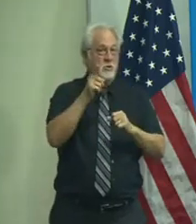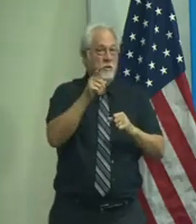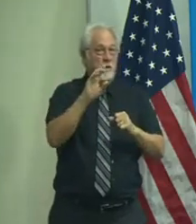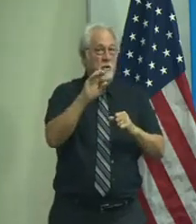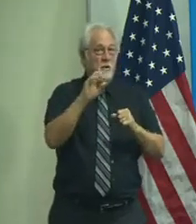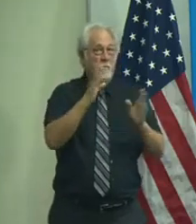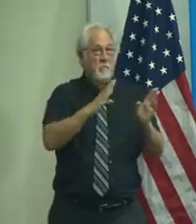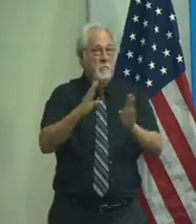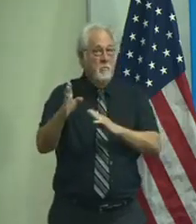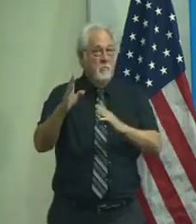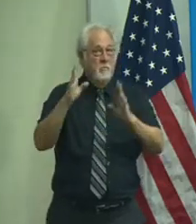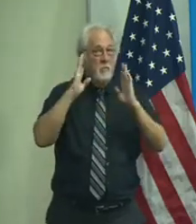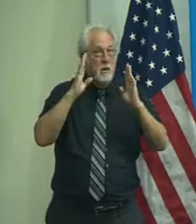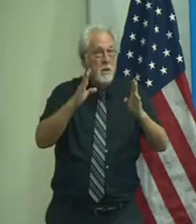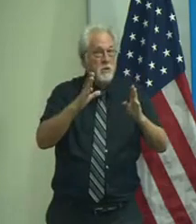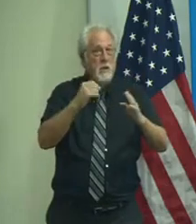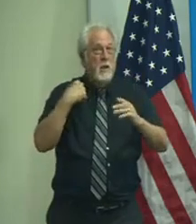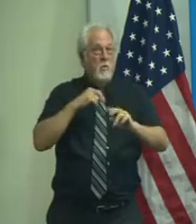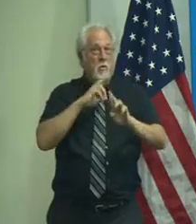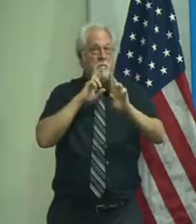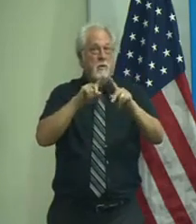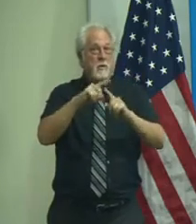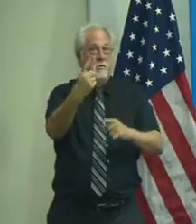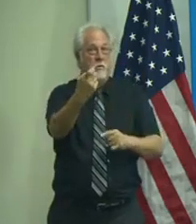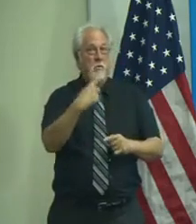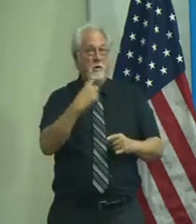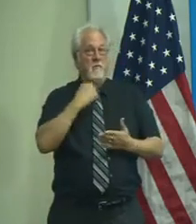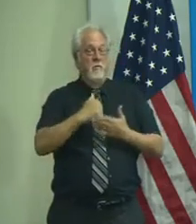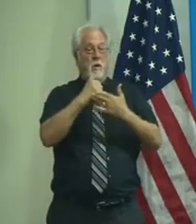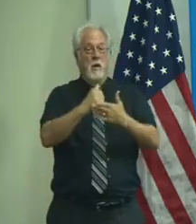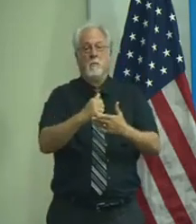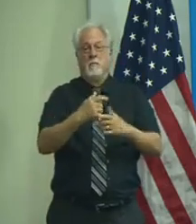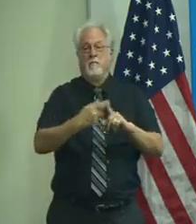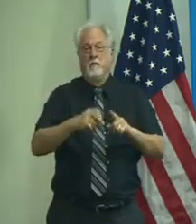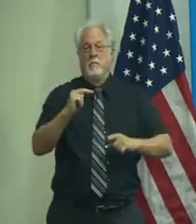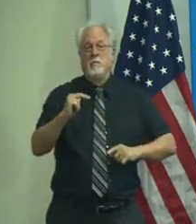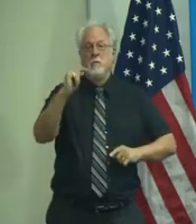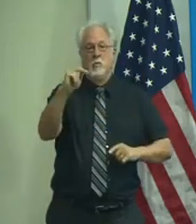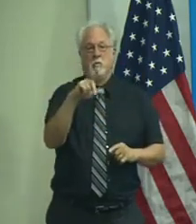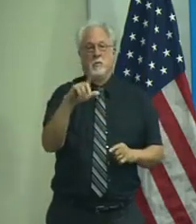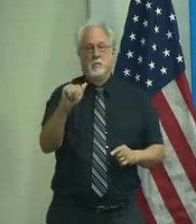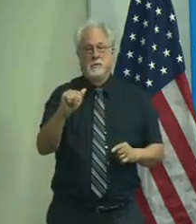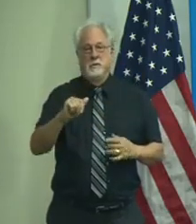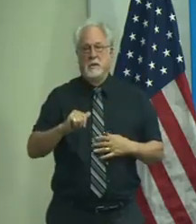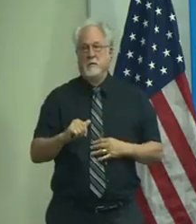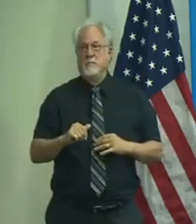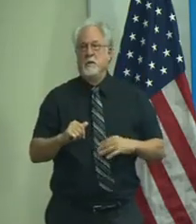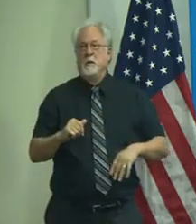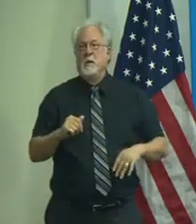paying attention and that we are responding to any requests for assistance that we get from them.